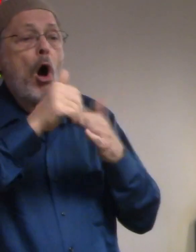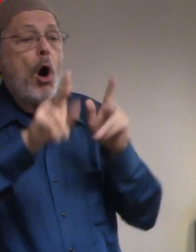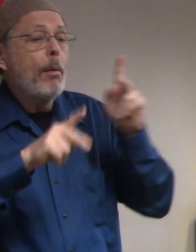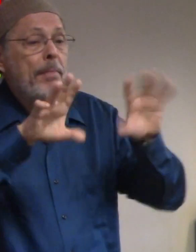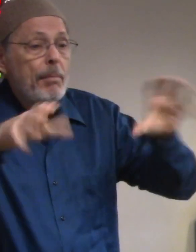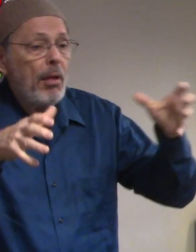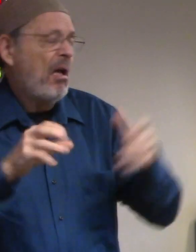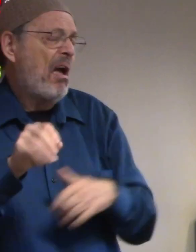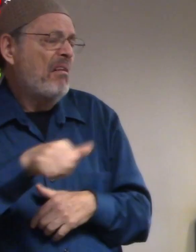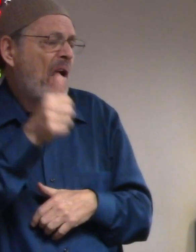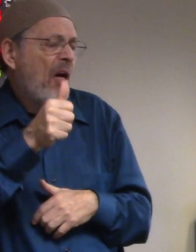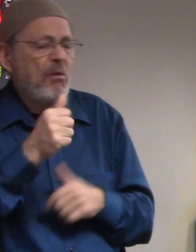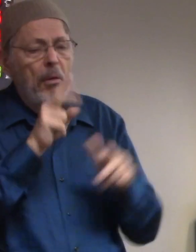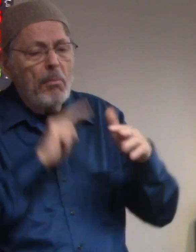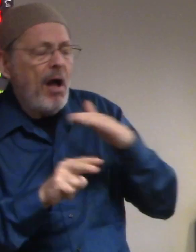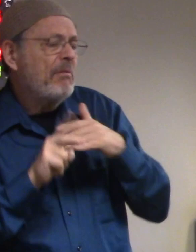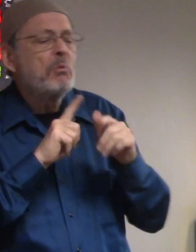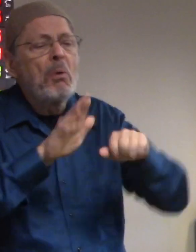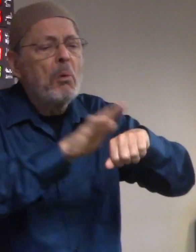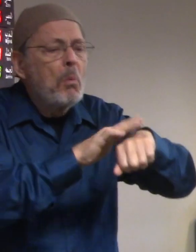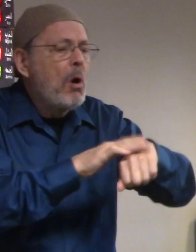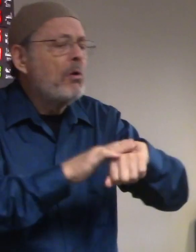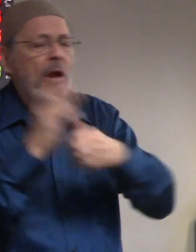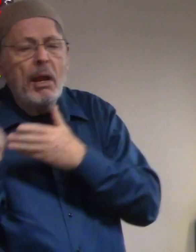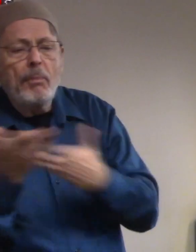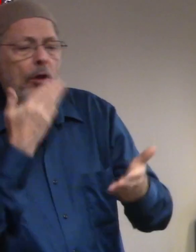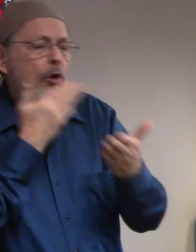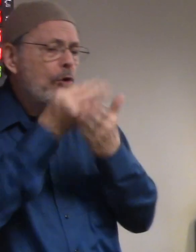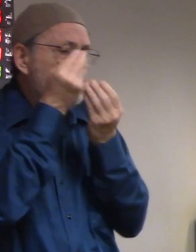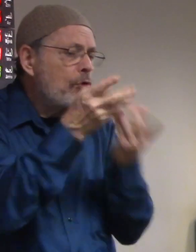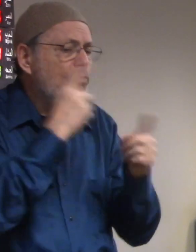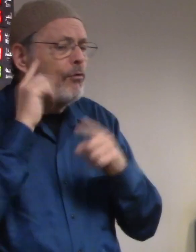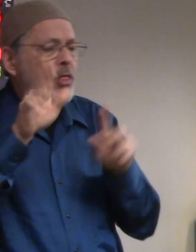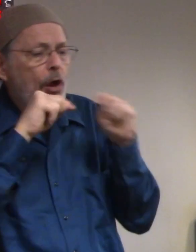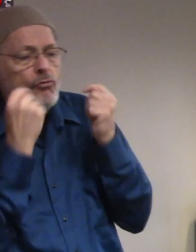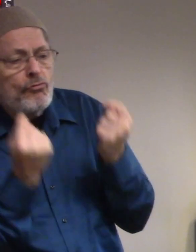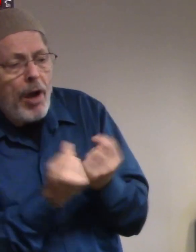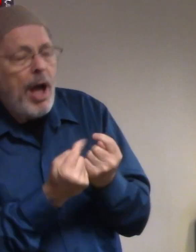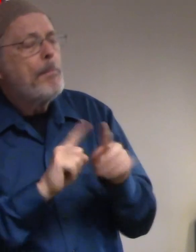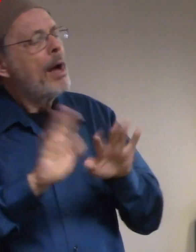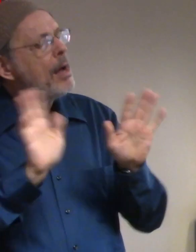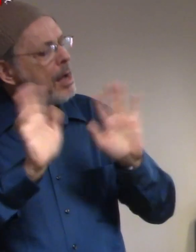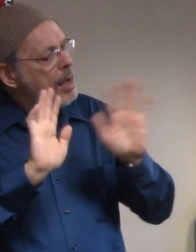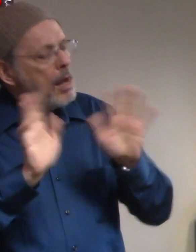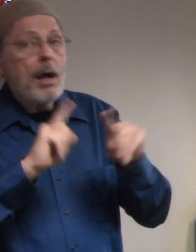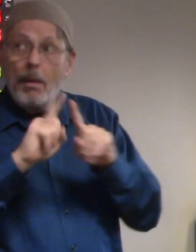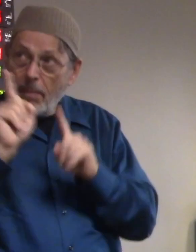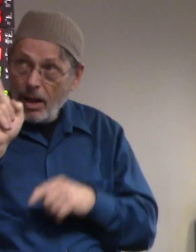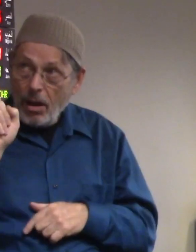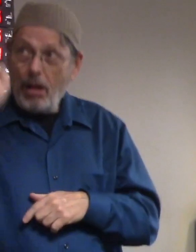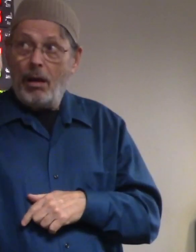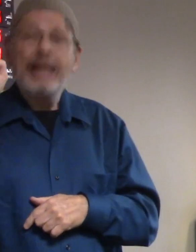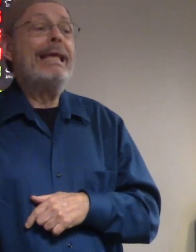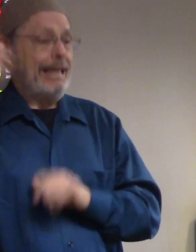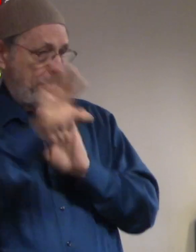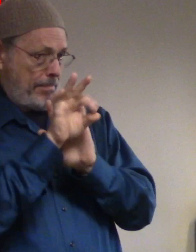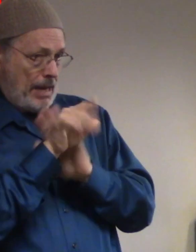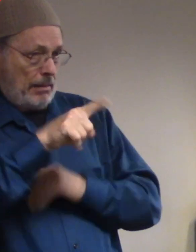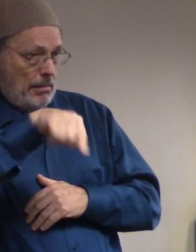just Bashir and Nadir. They were warners and bringers of glad tidings for their tribe. But Allah subhanahu wa ta'ala picked the Prophet sallallahu alayhi wa